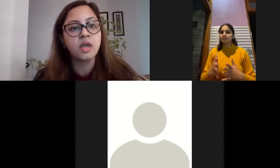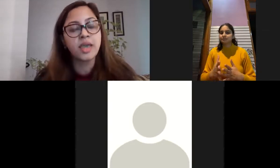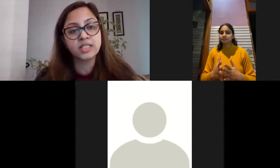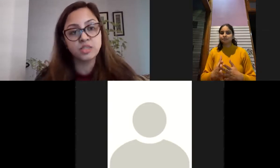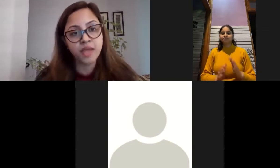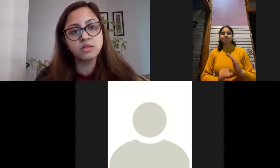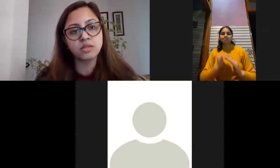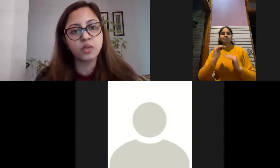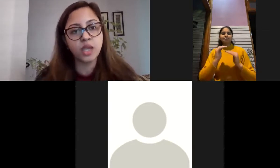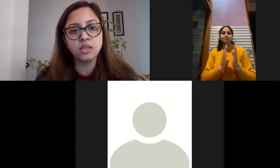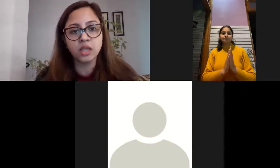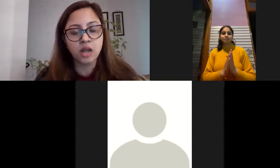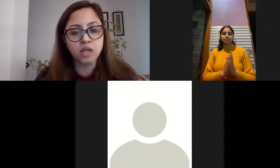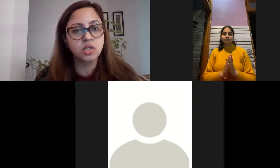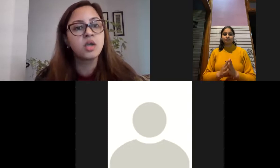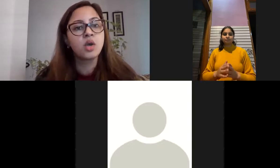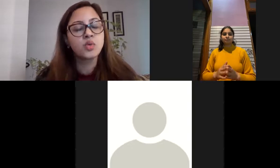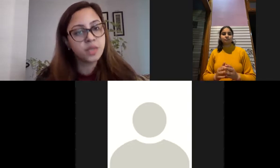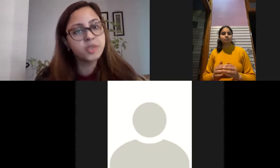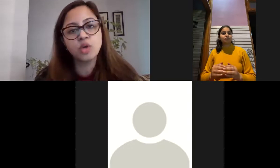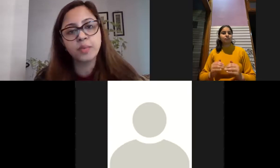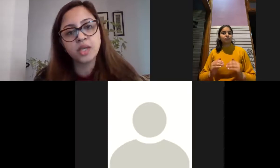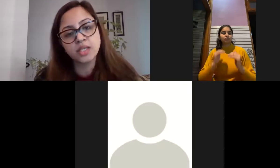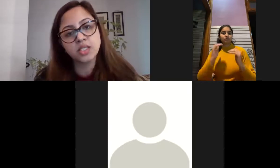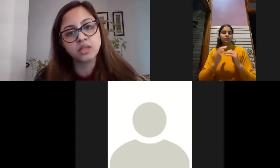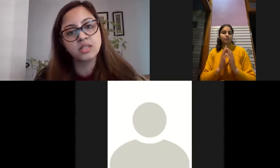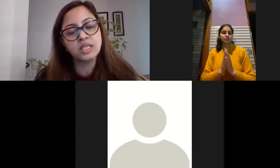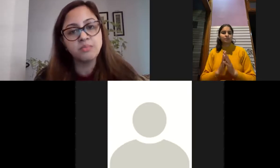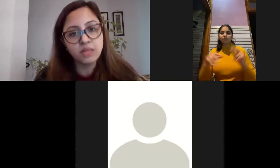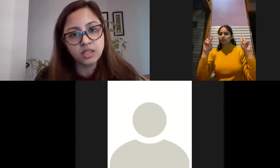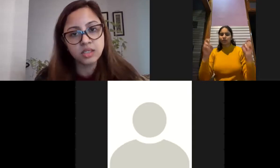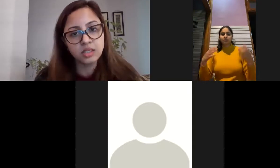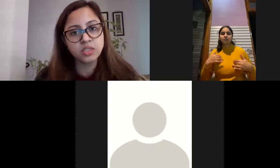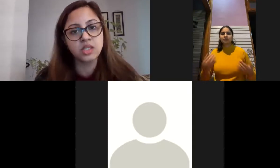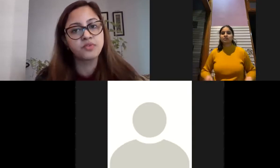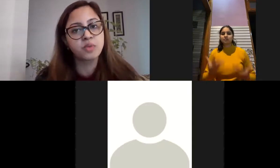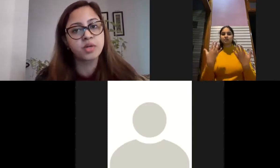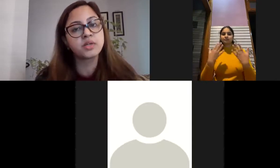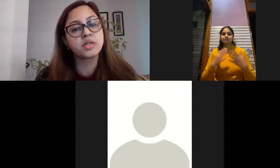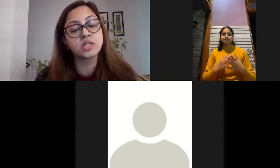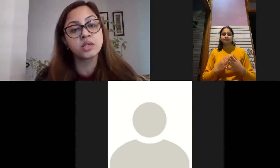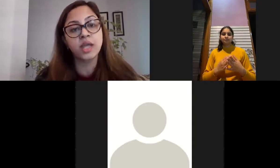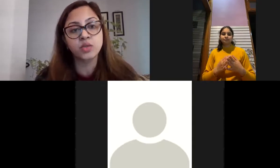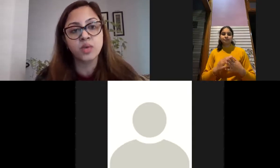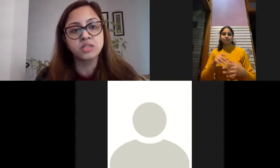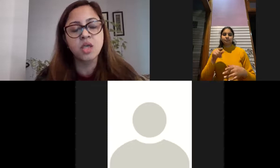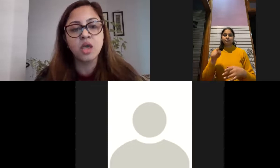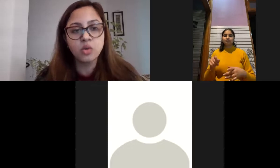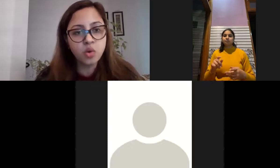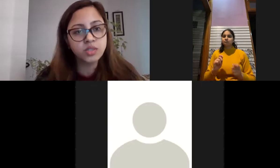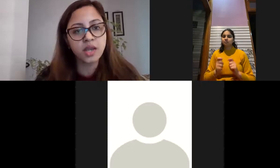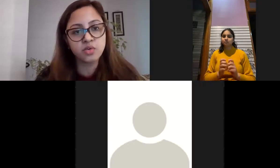higher, expanded to anything larger. Whatever topic I started immediately received from her a turn at